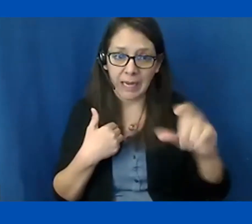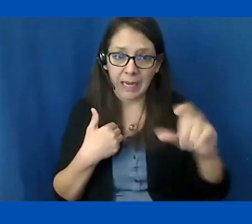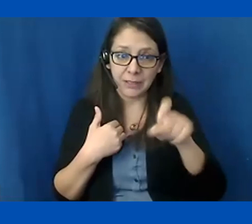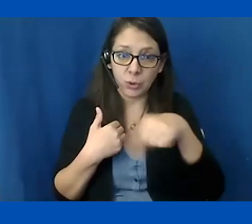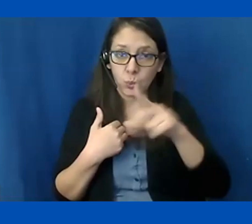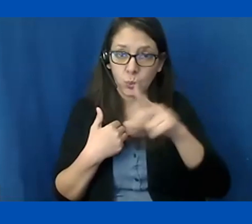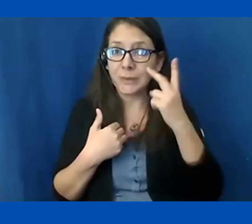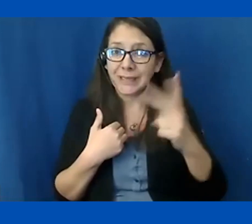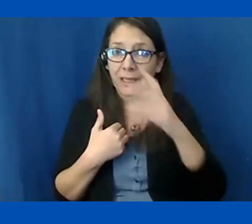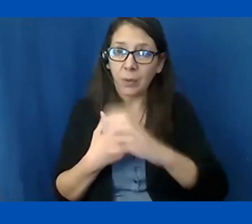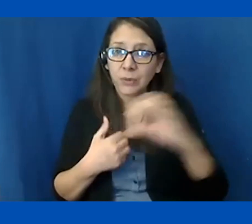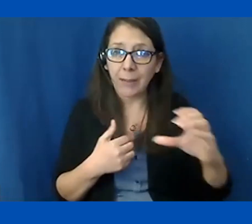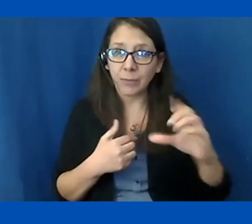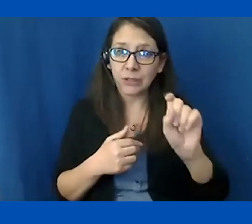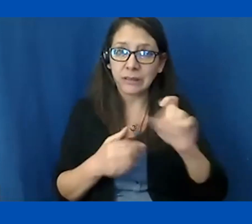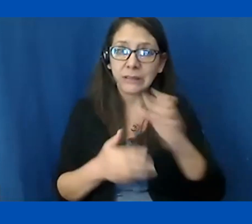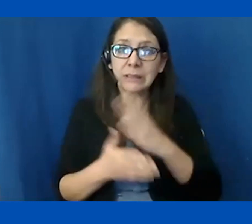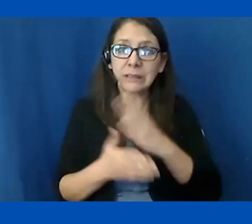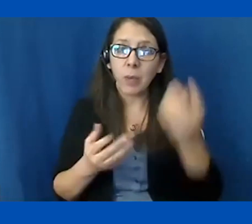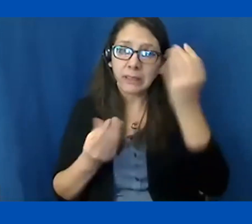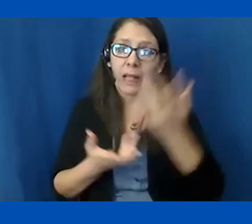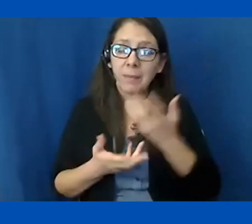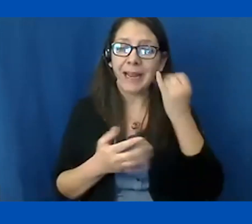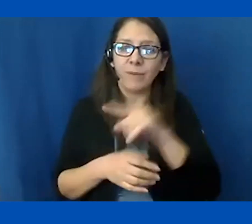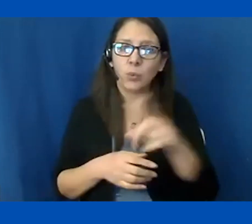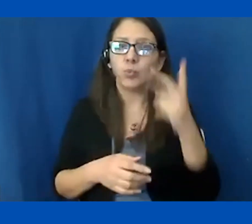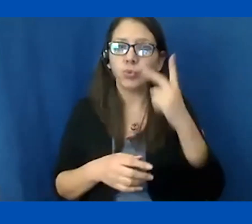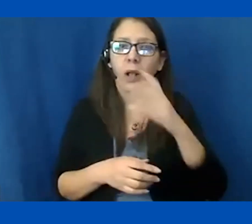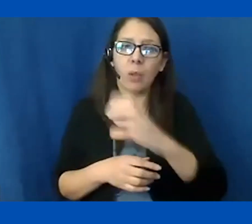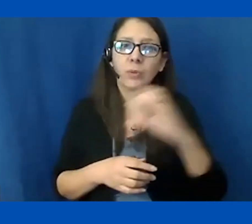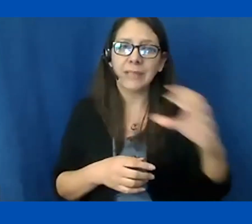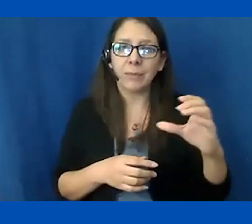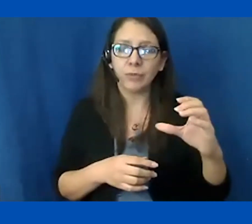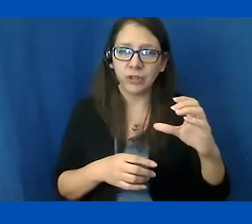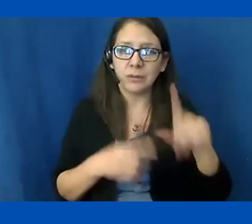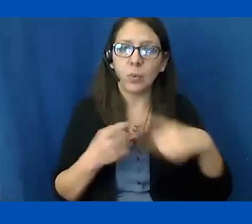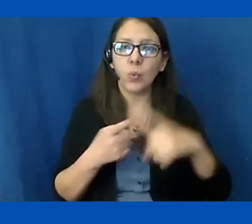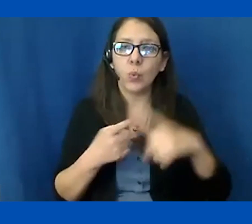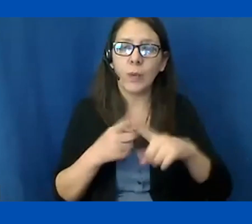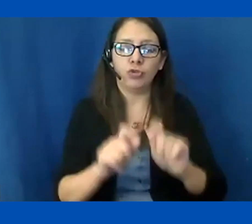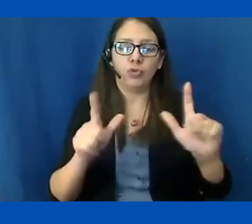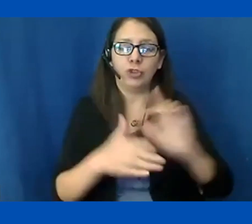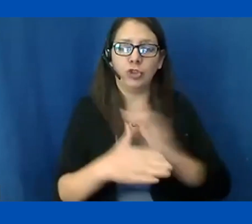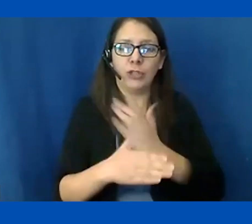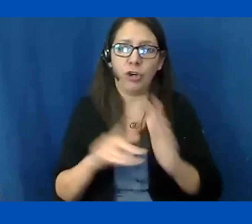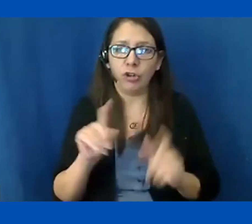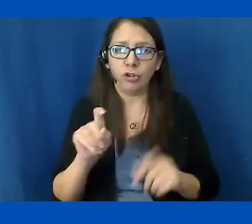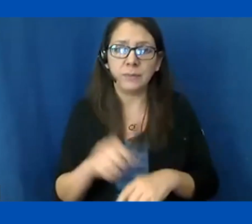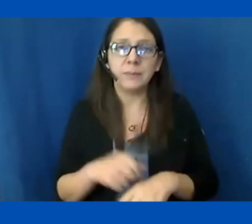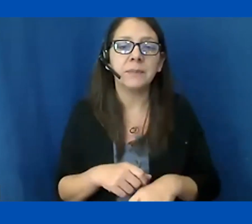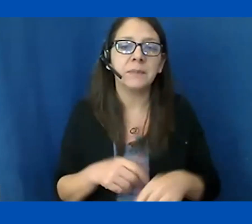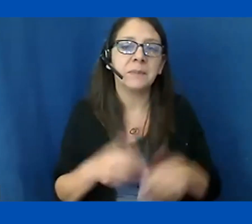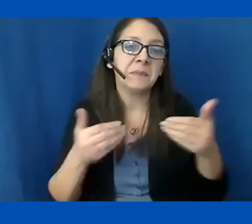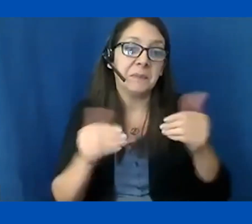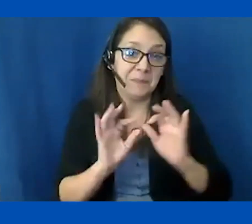shown. If somebody could let me know if they saw the closed captions when we were doing the screen sharing. Annie, the captions did come up.